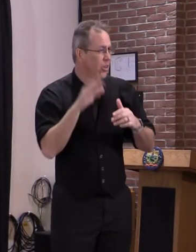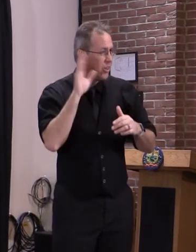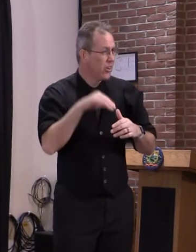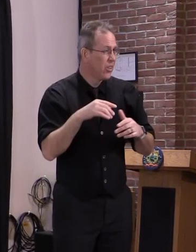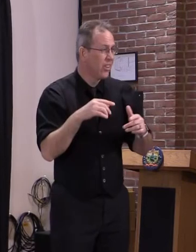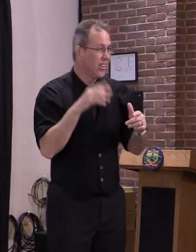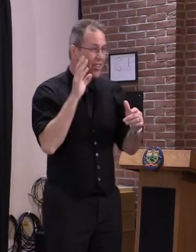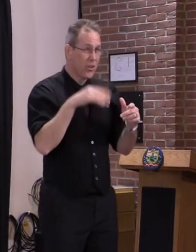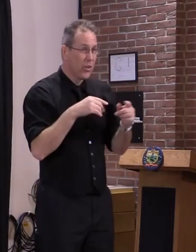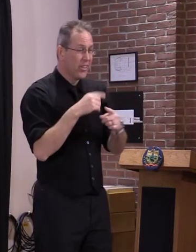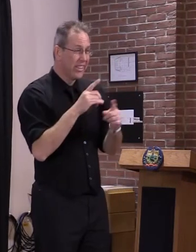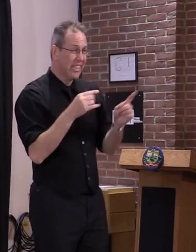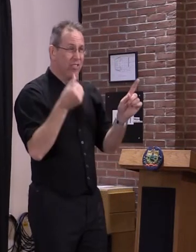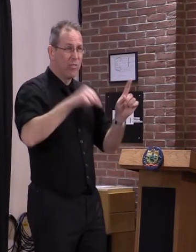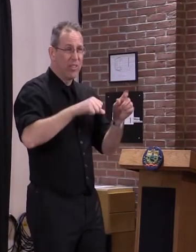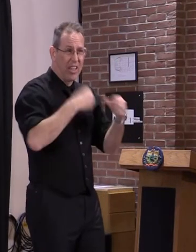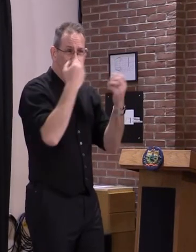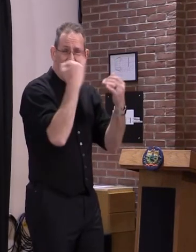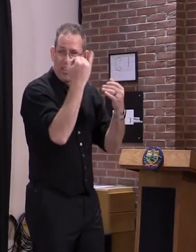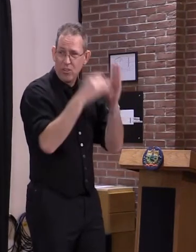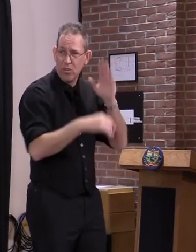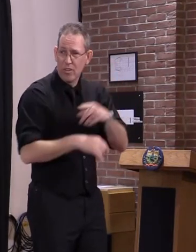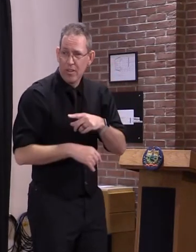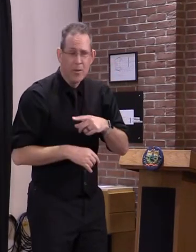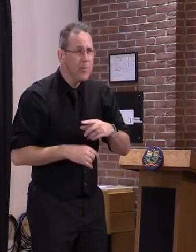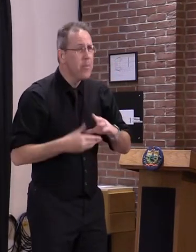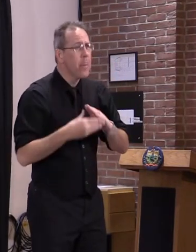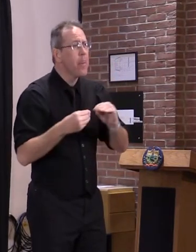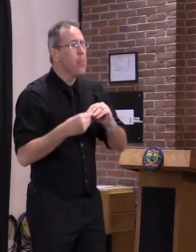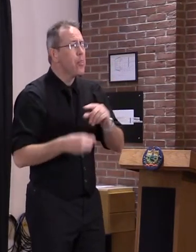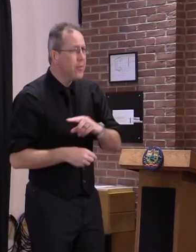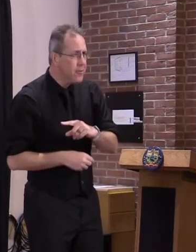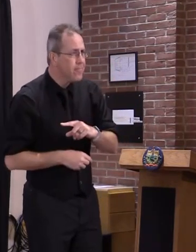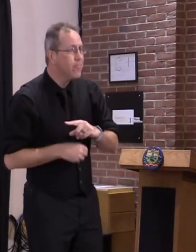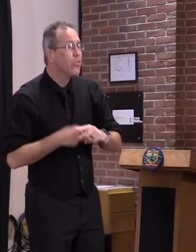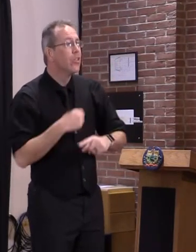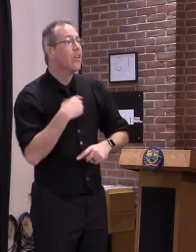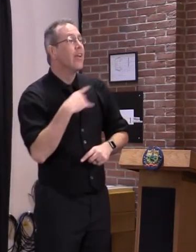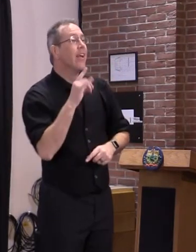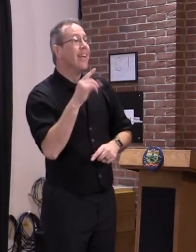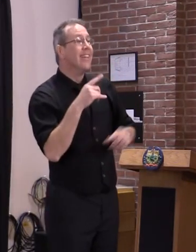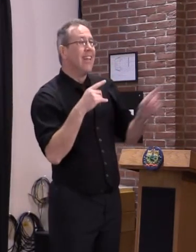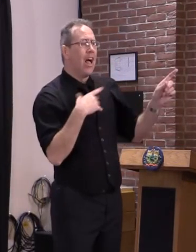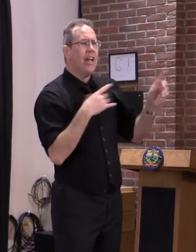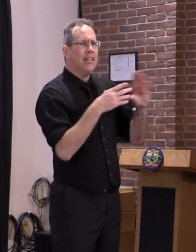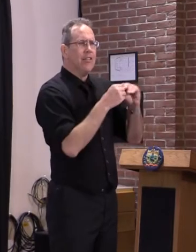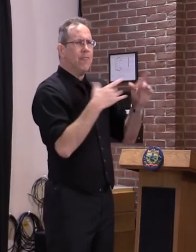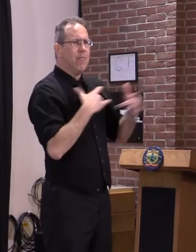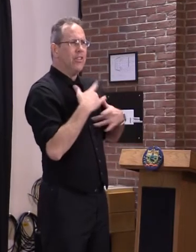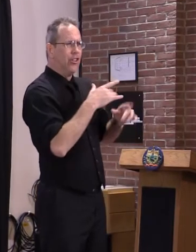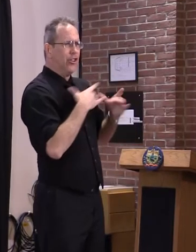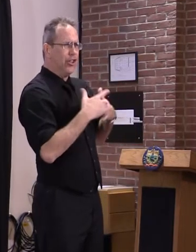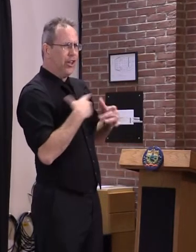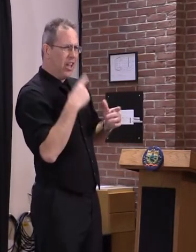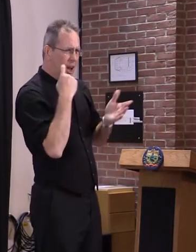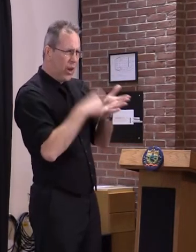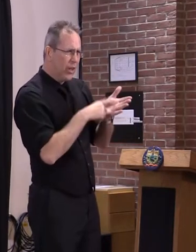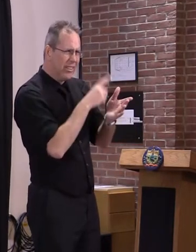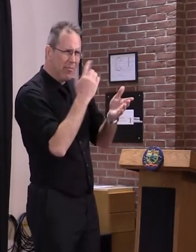if Senator Benning brought this up during the first bill. I don't know if this was, is this something that was added to the bill, this